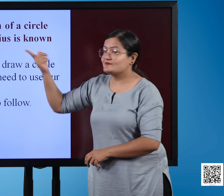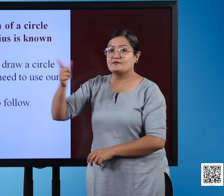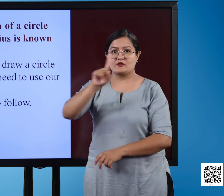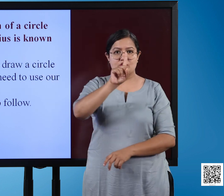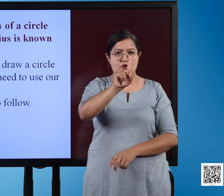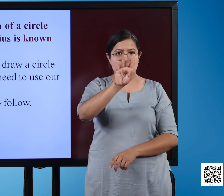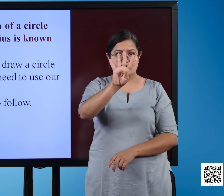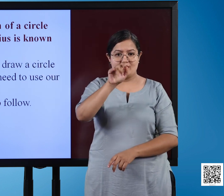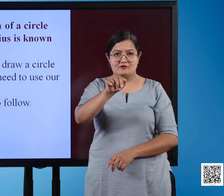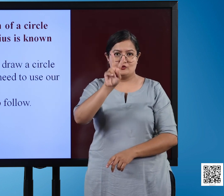(14.2.1)